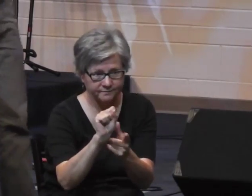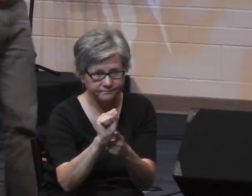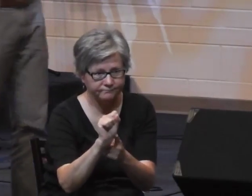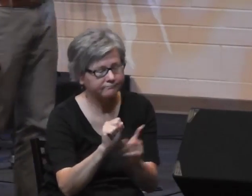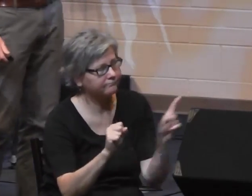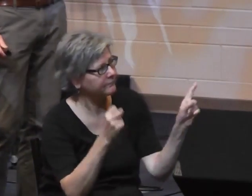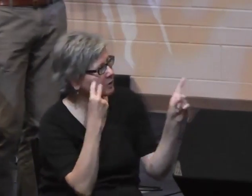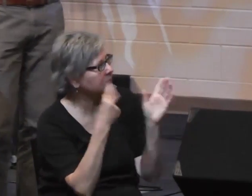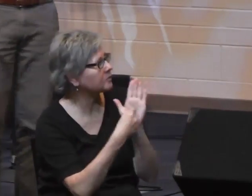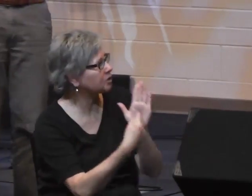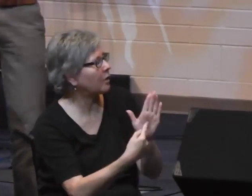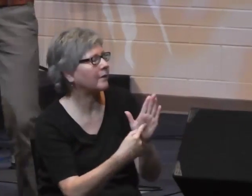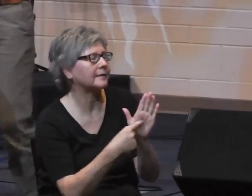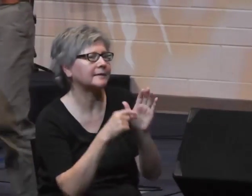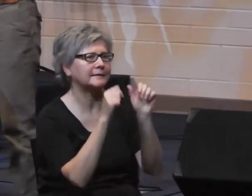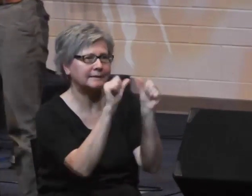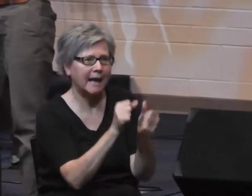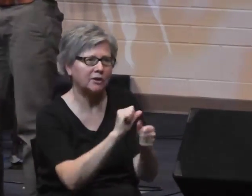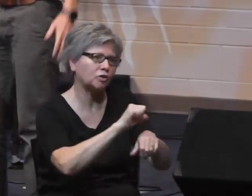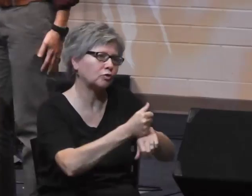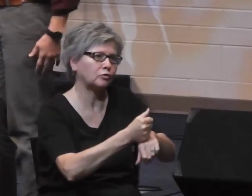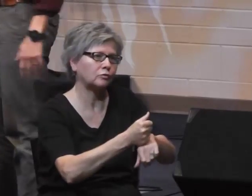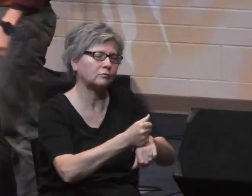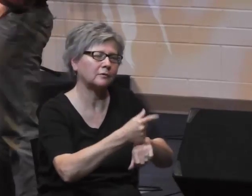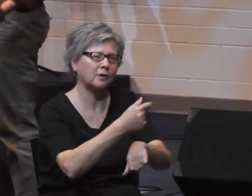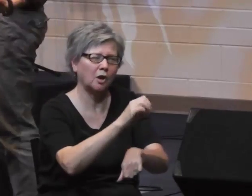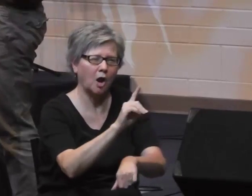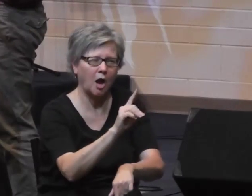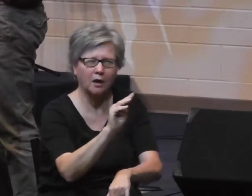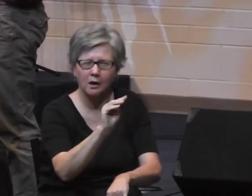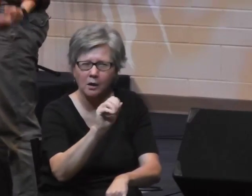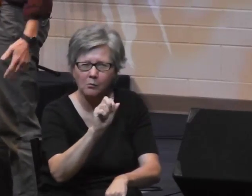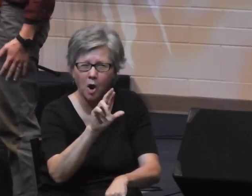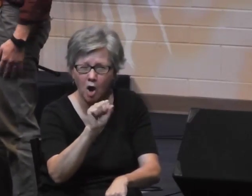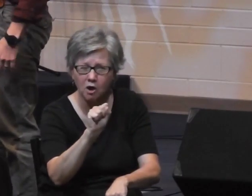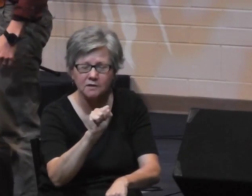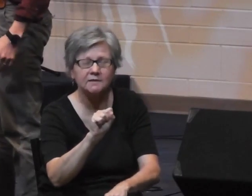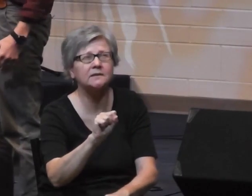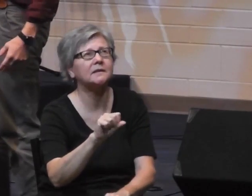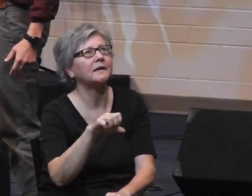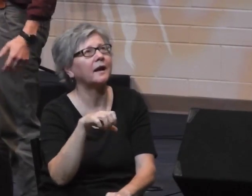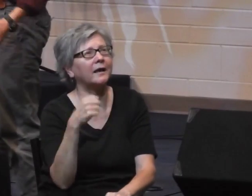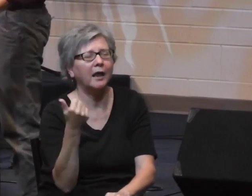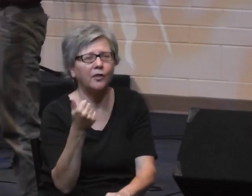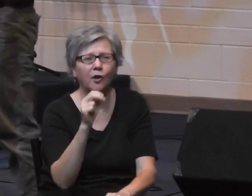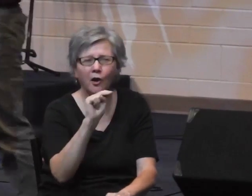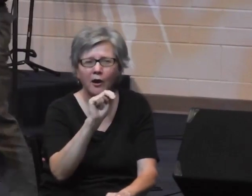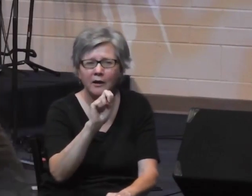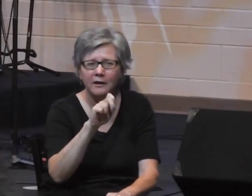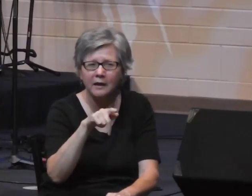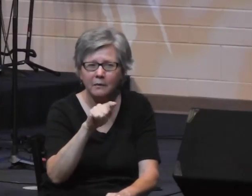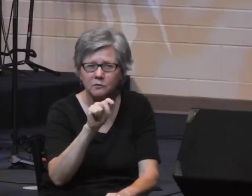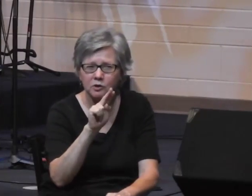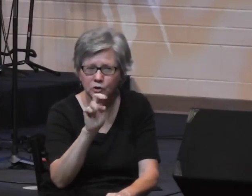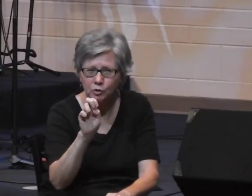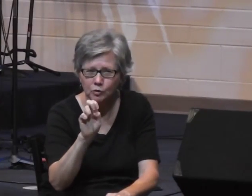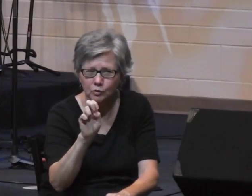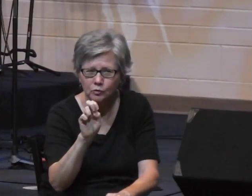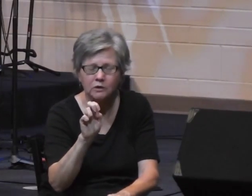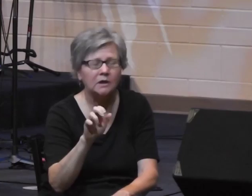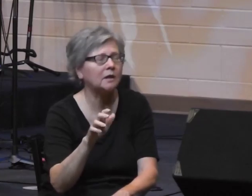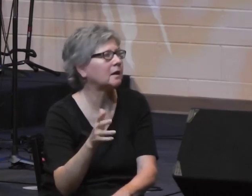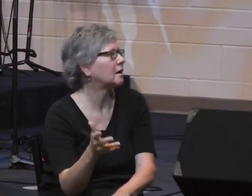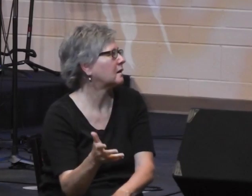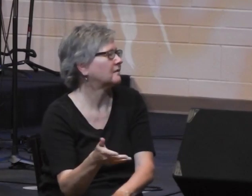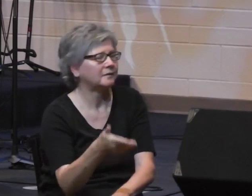a statue of the god Mars, one of the head Roman gods of the time. Another one that you might have heard of, Neptune. The Greek version